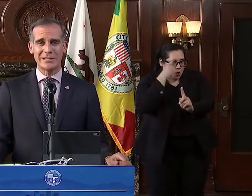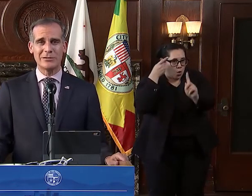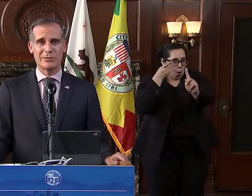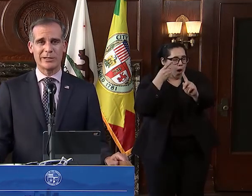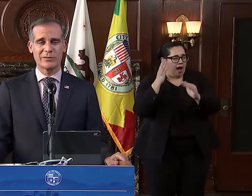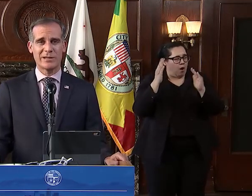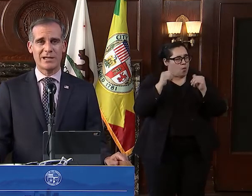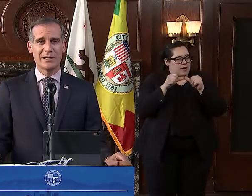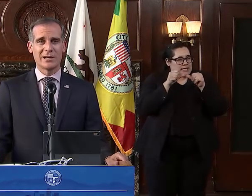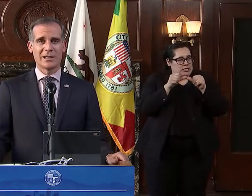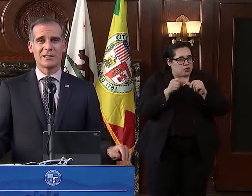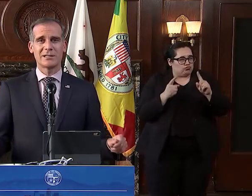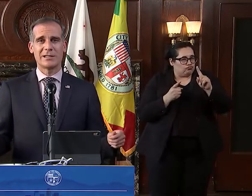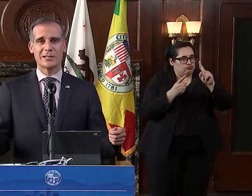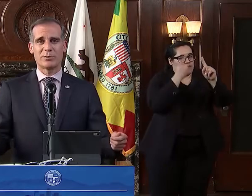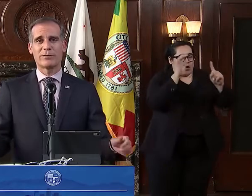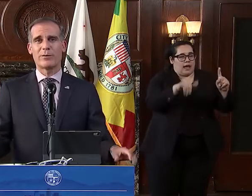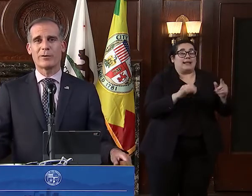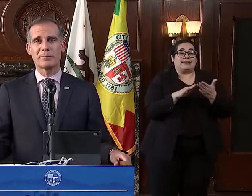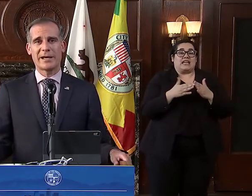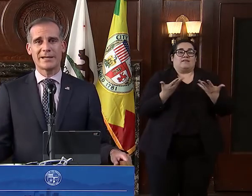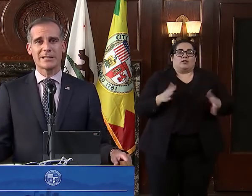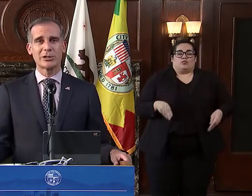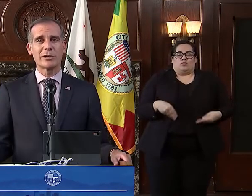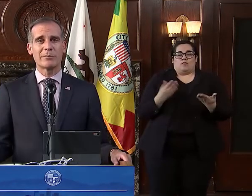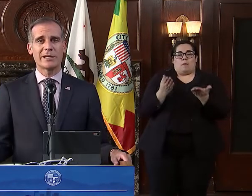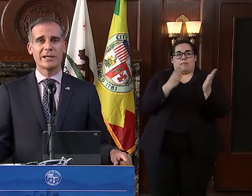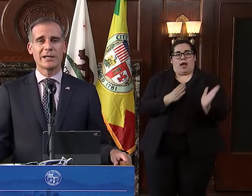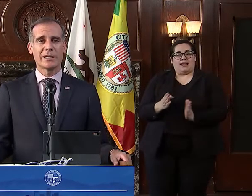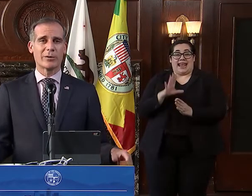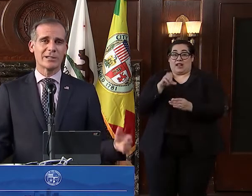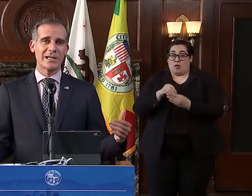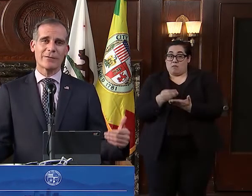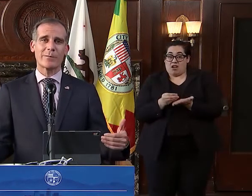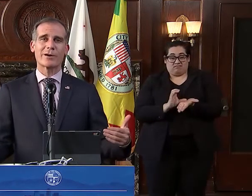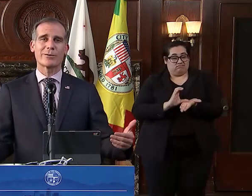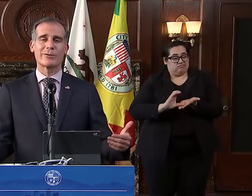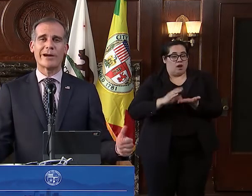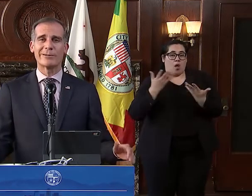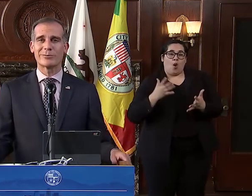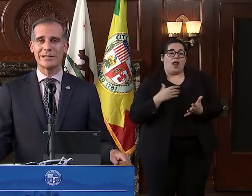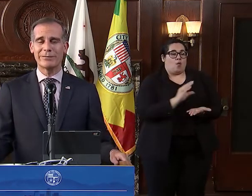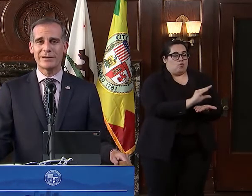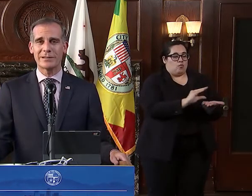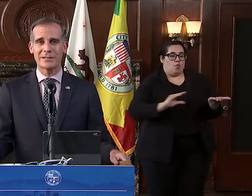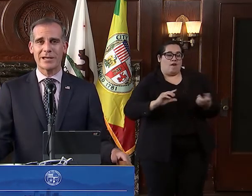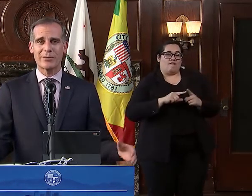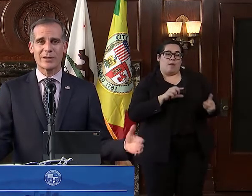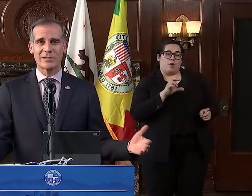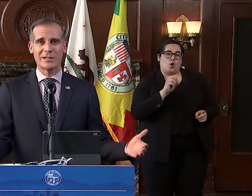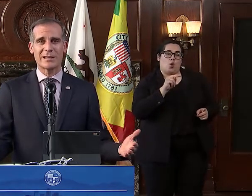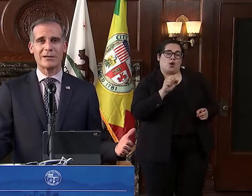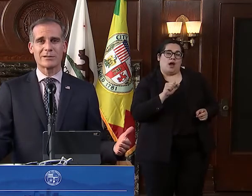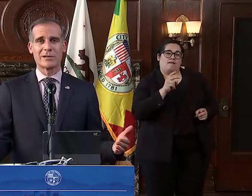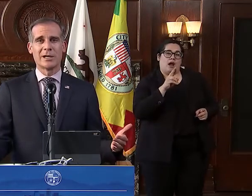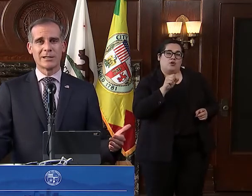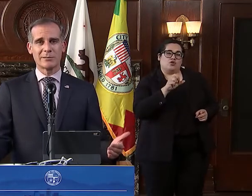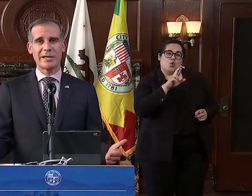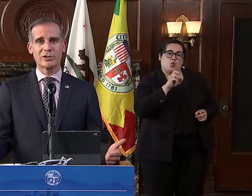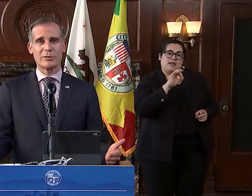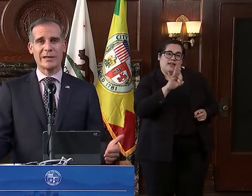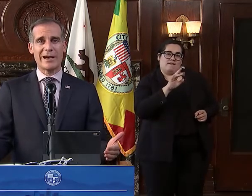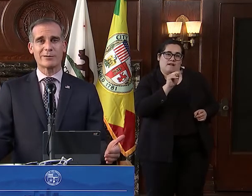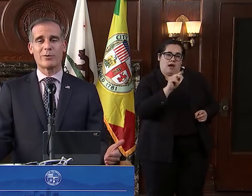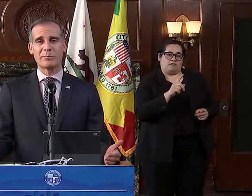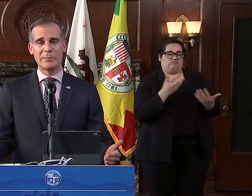we'll continue to reach for that. The city has put forward plans, including money that we're going to take from our coronavirus relief funds, together with our city council, to